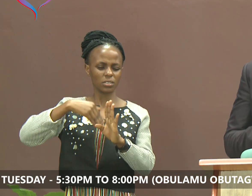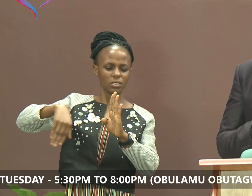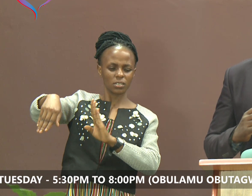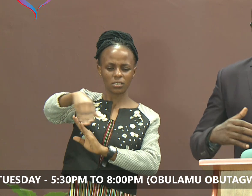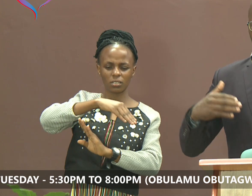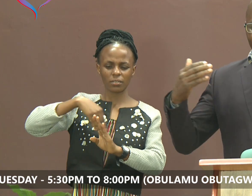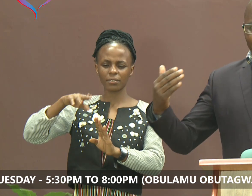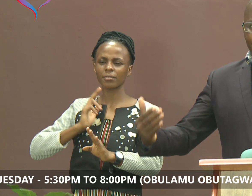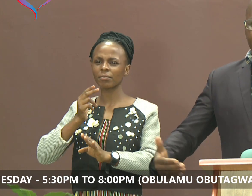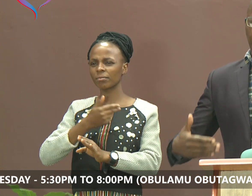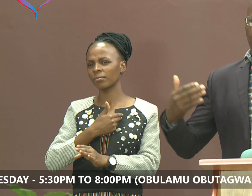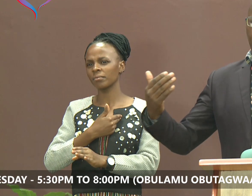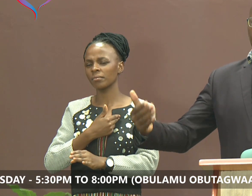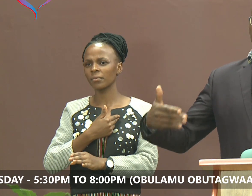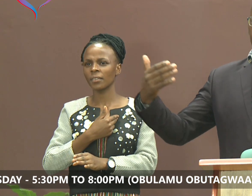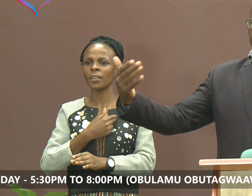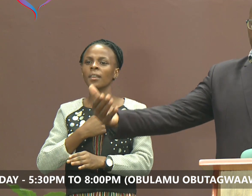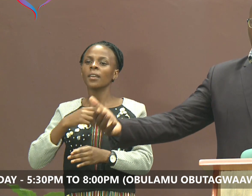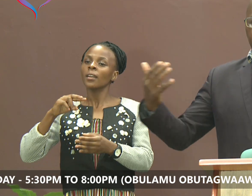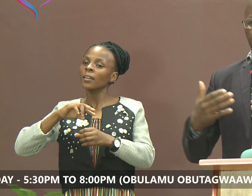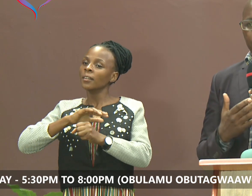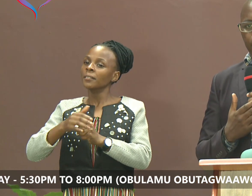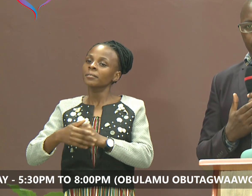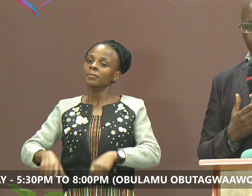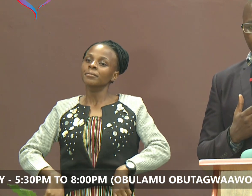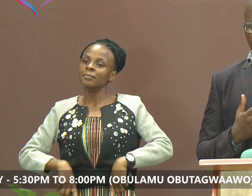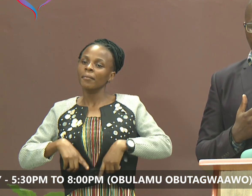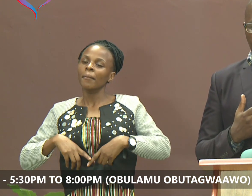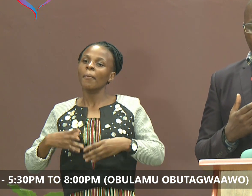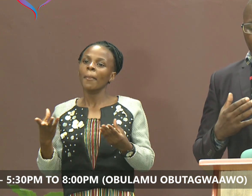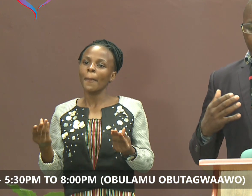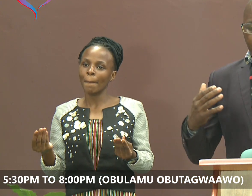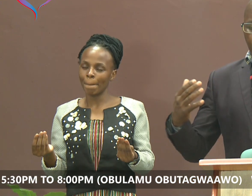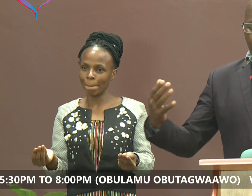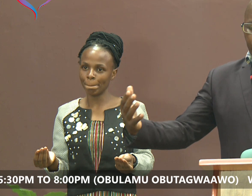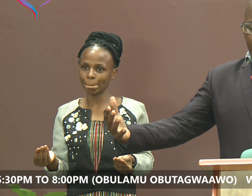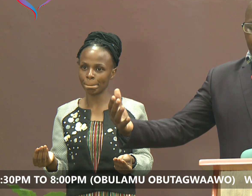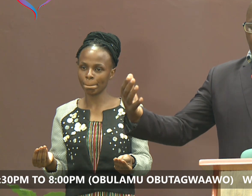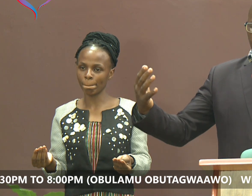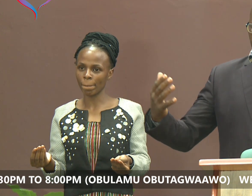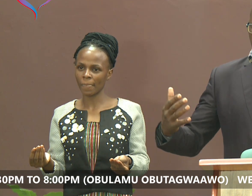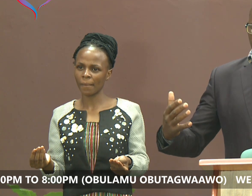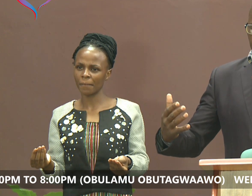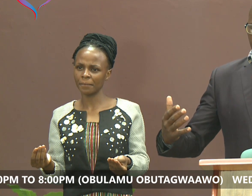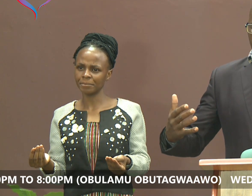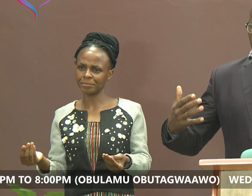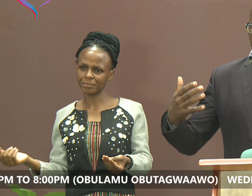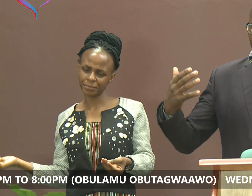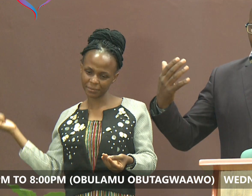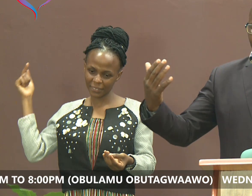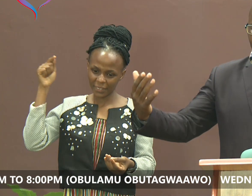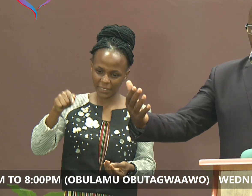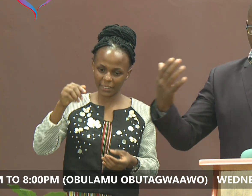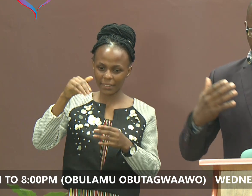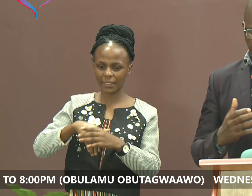kulaba technology atwetolo debuli wamu. It is intended to make life simpler. Era kitegekeddwa okufula obulamu okuba obwangu. So it came into marriage to make our